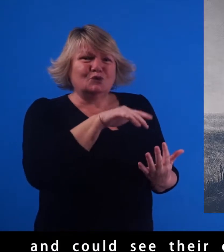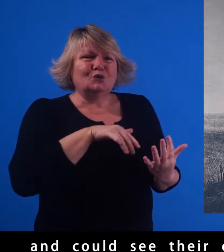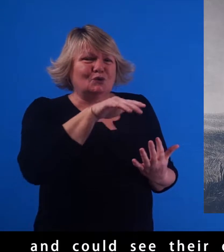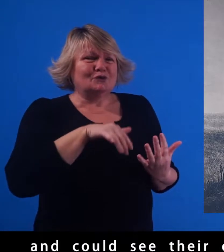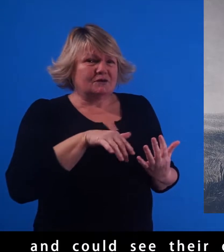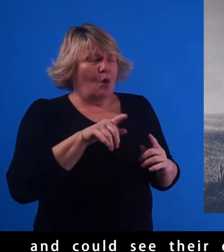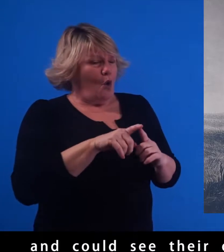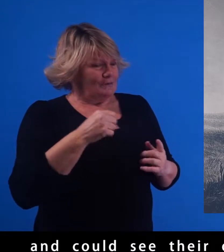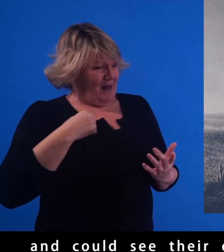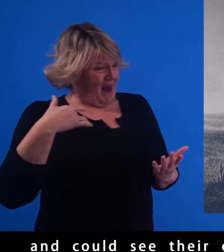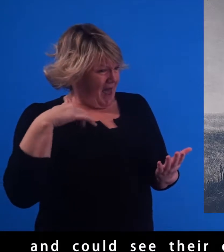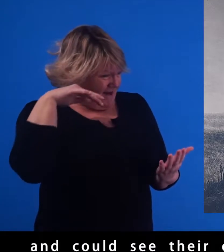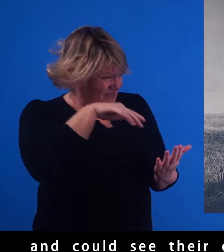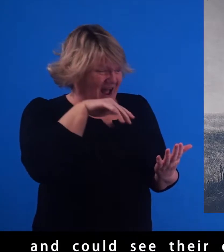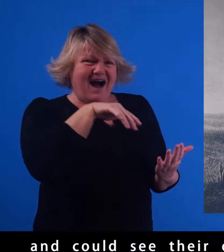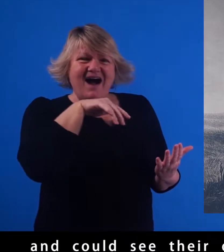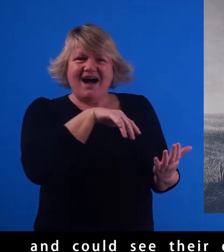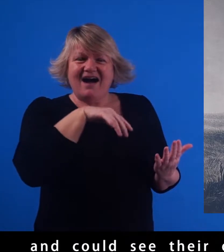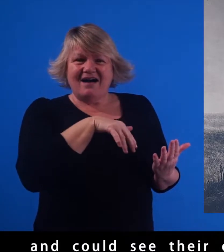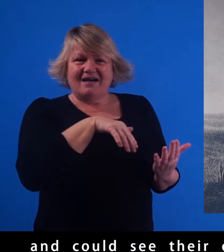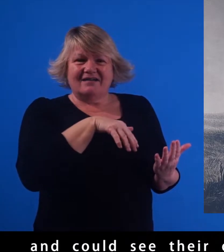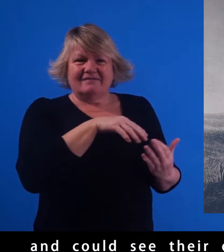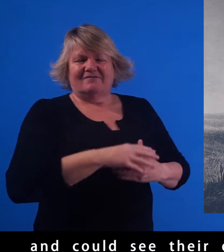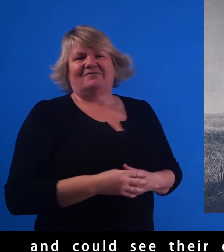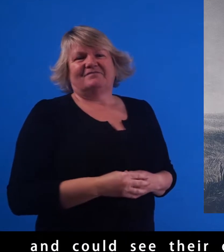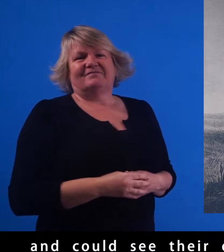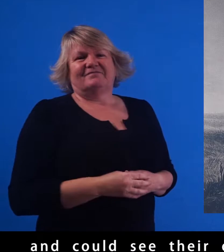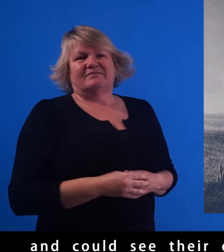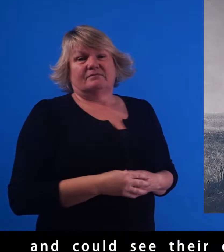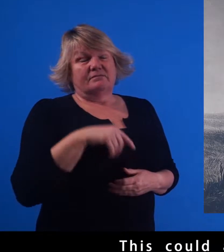and could see their own lives reflected in them.